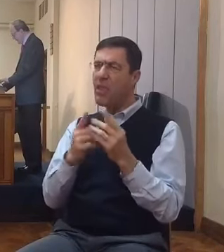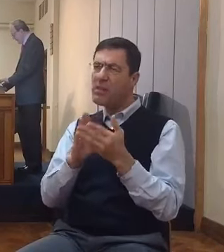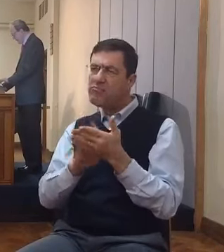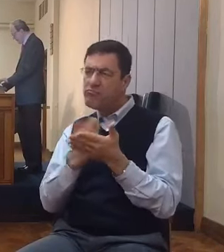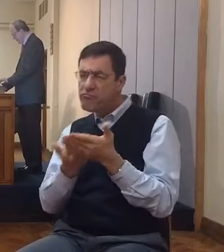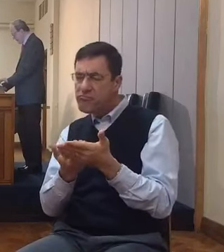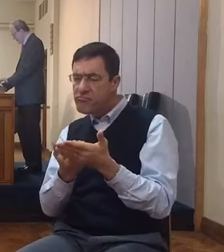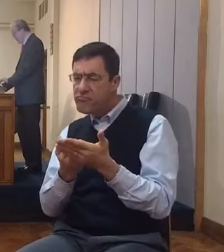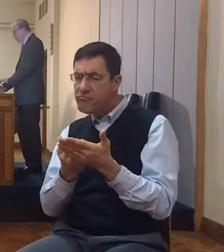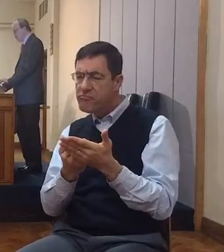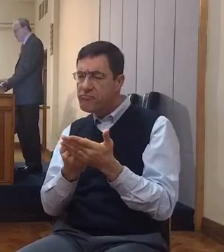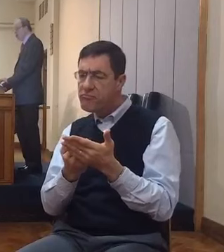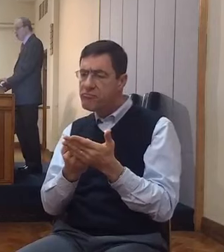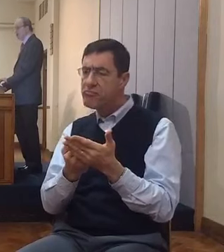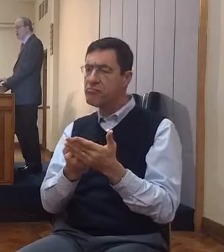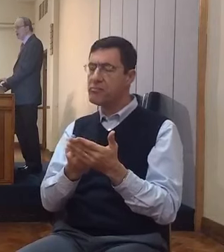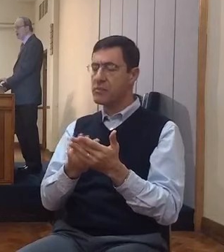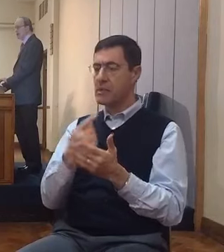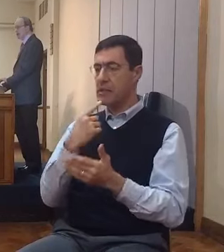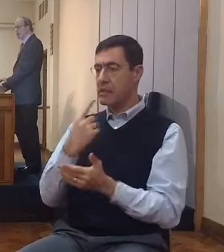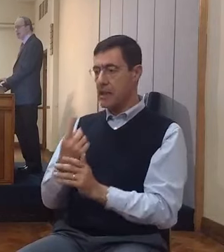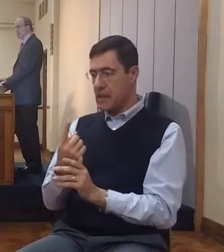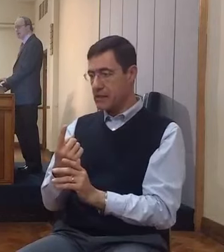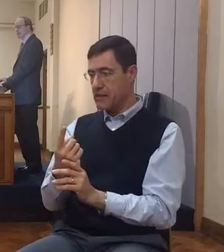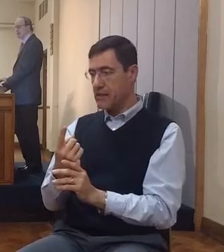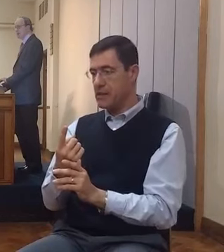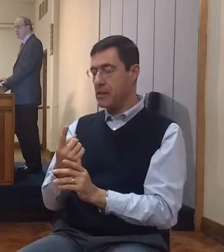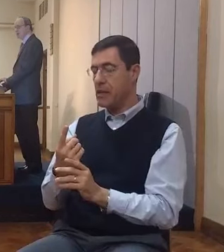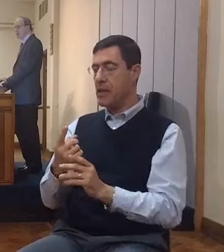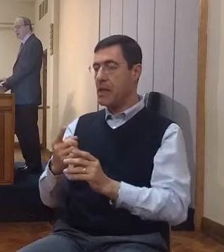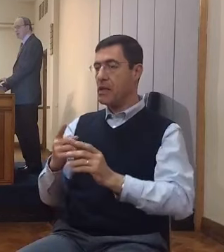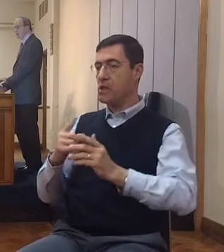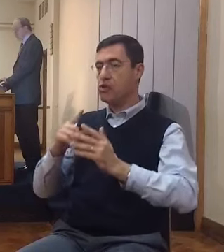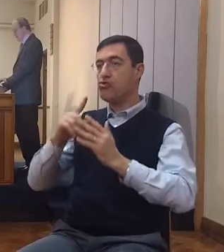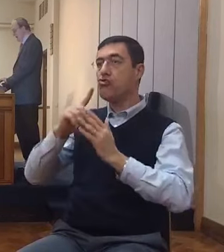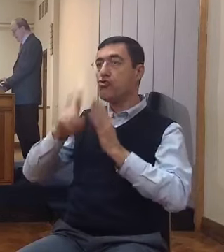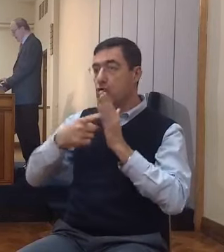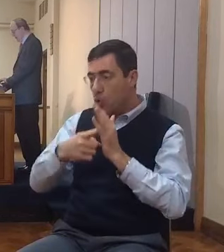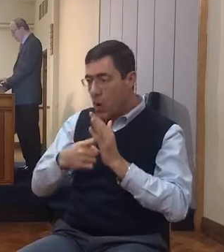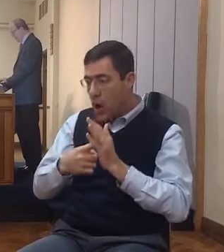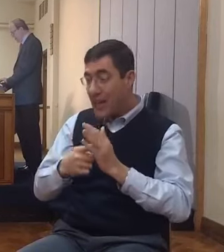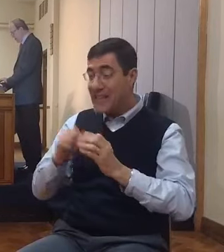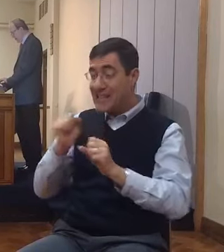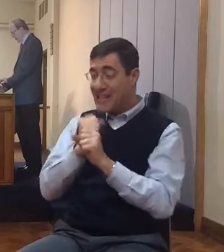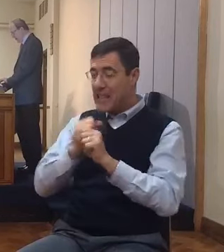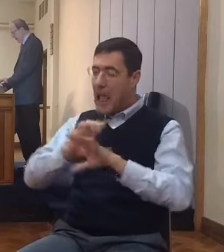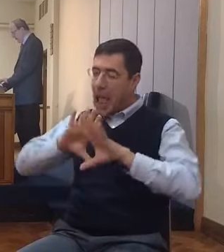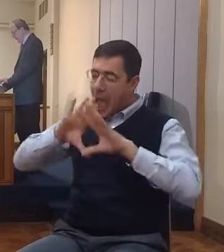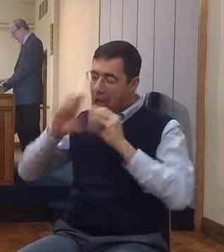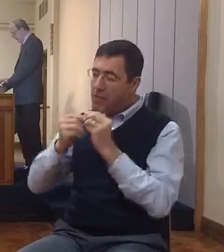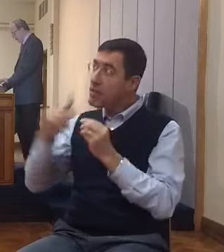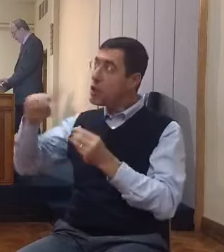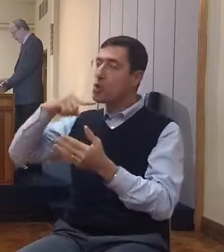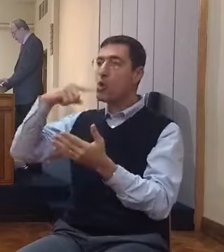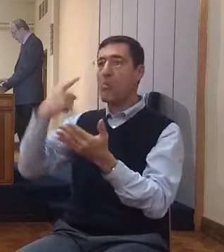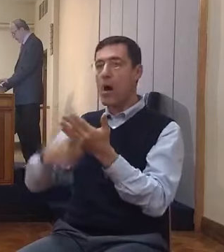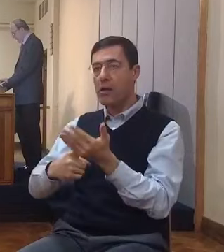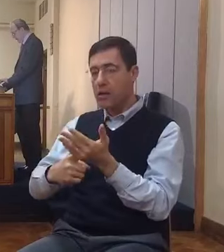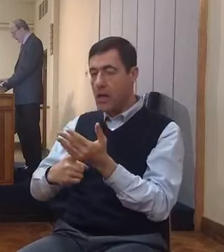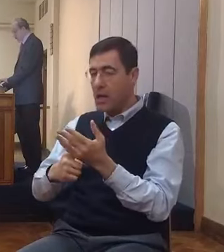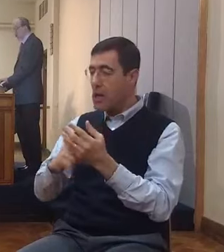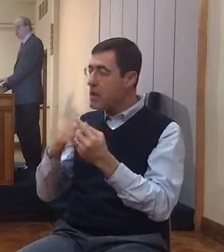left nothing undone, he removed nothing. That's the way it's expressed in the